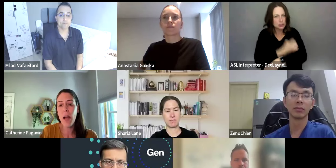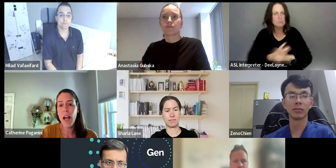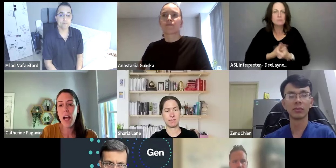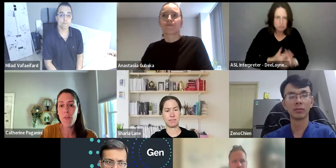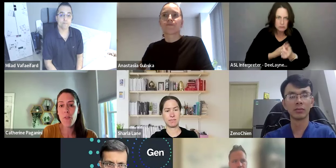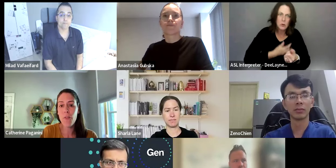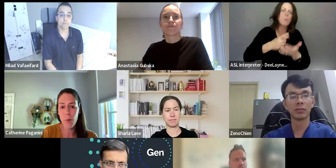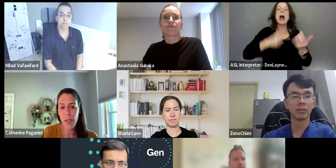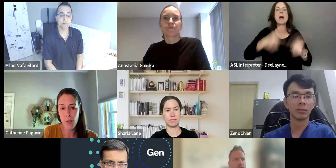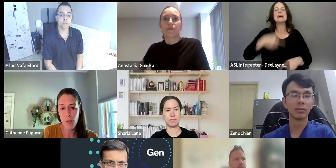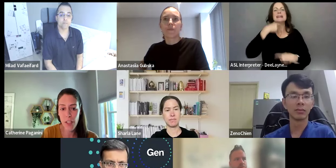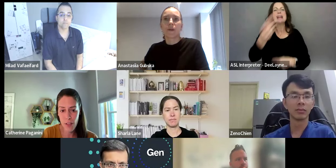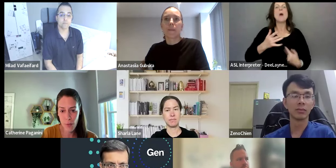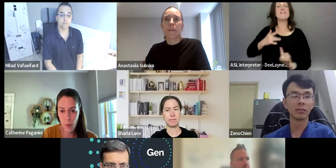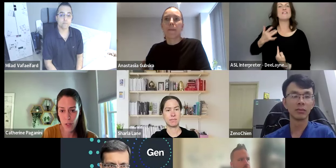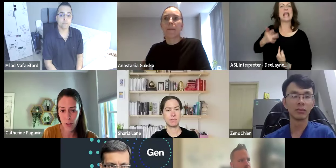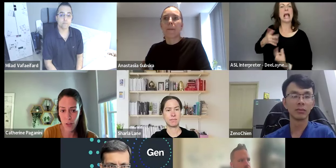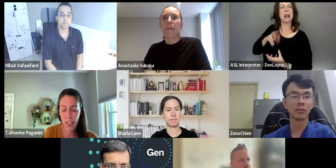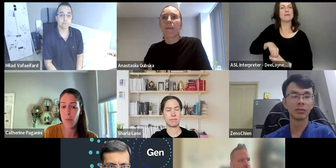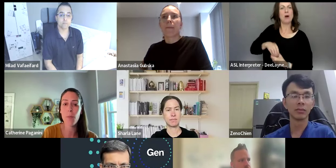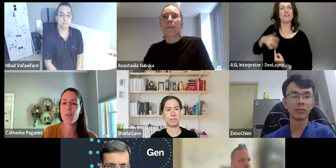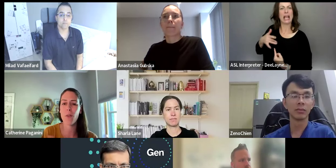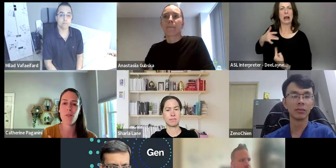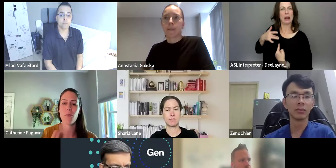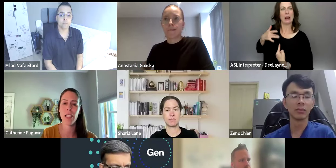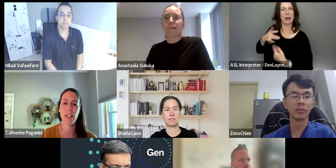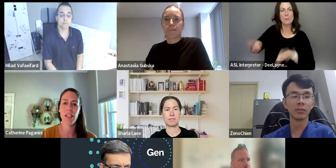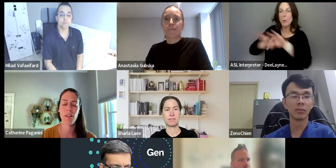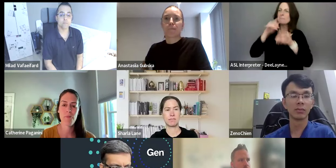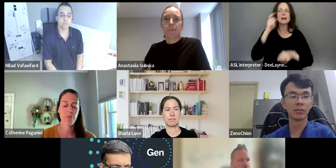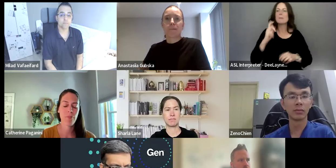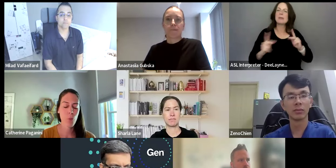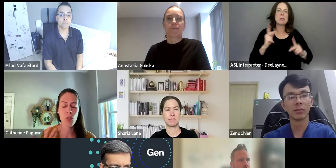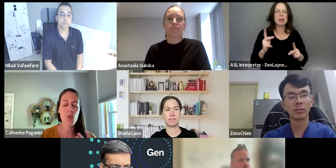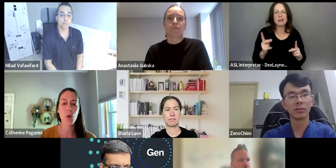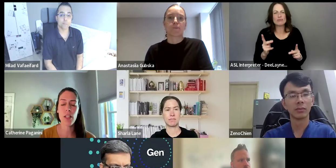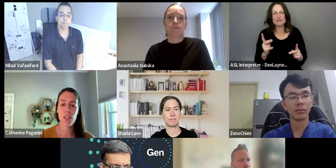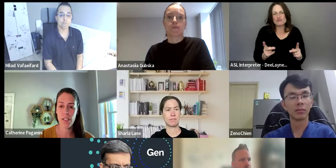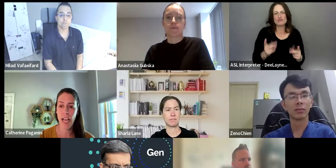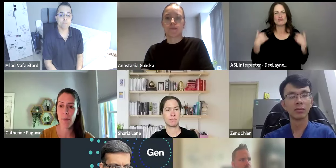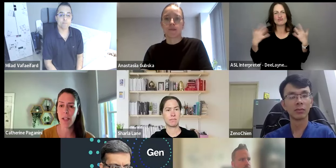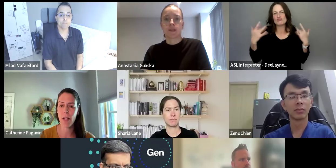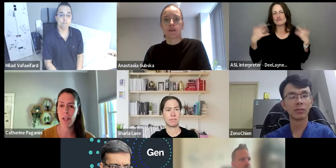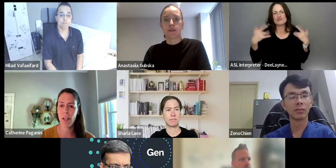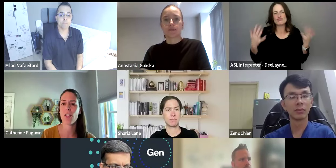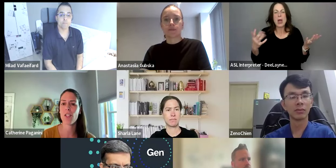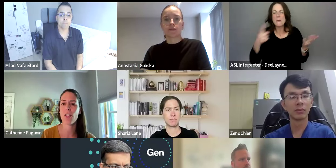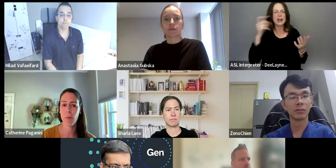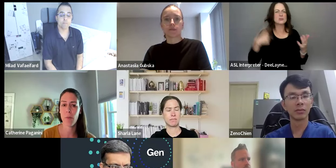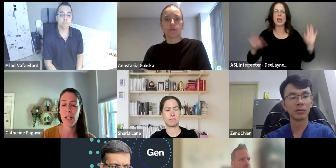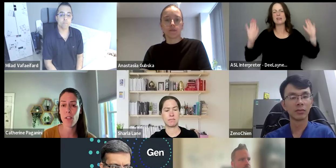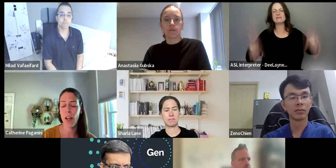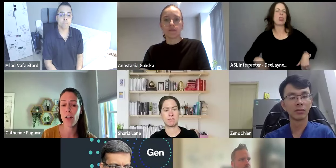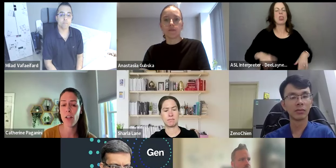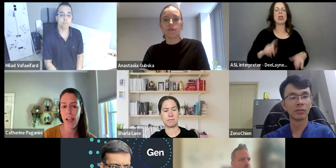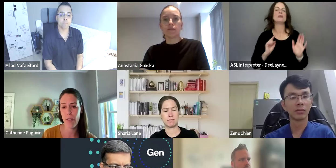say, tell them how you feel, how it made you feel. This is important, you know, like, because people don't really, we do shortcuts all the time and they don't really